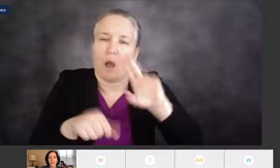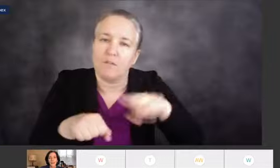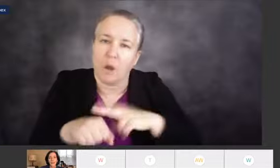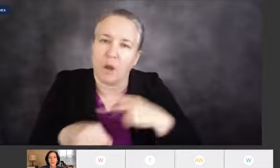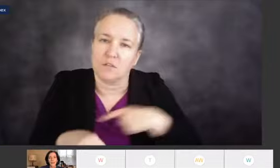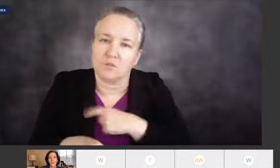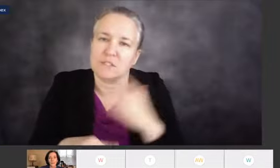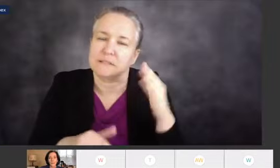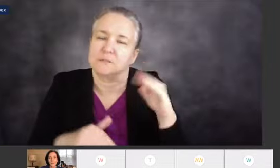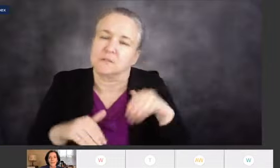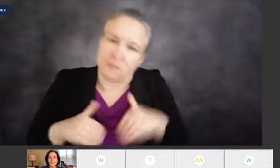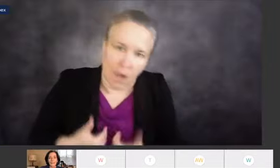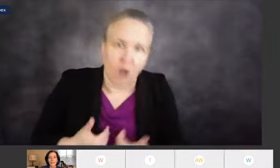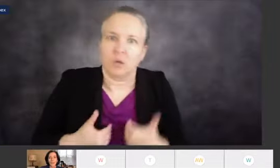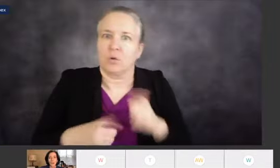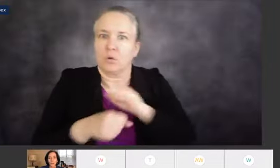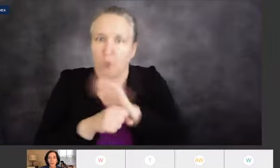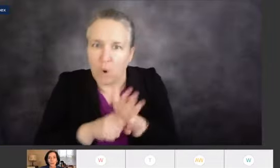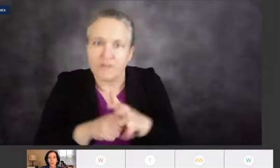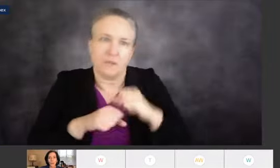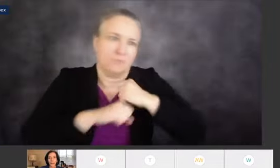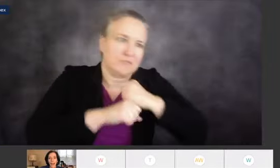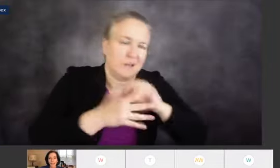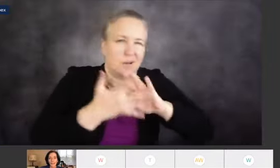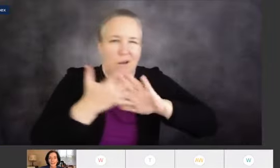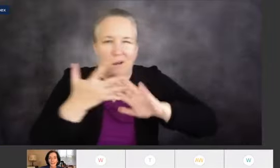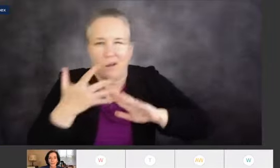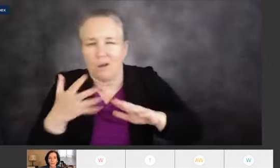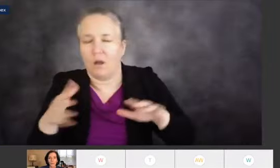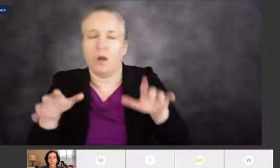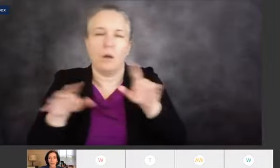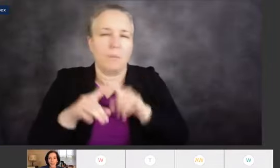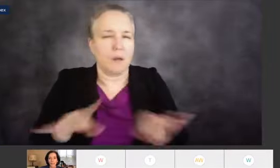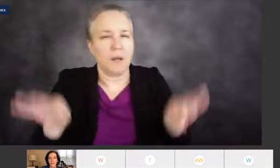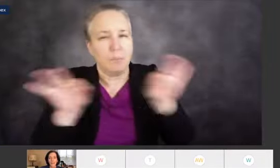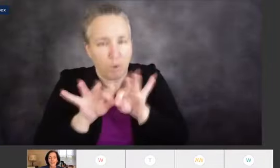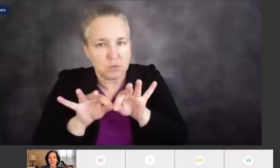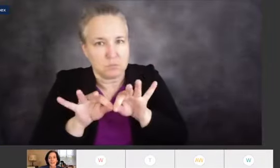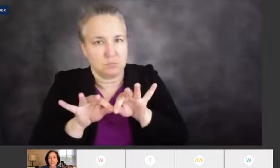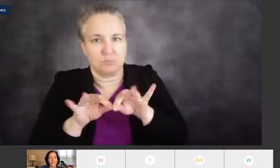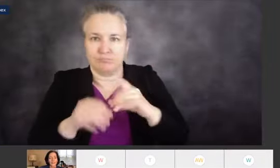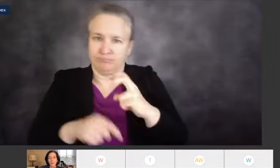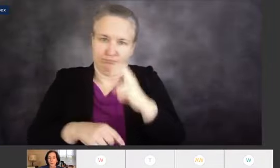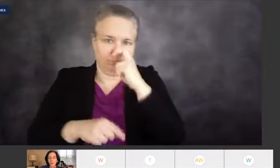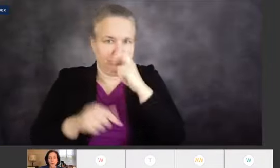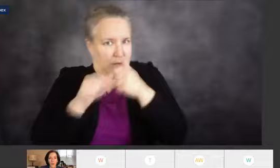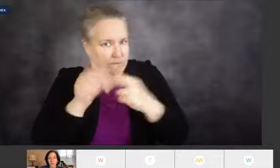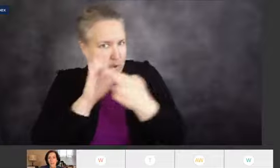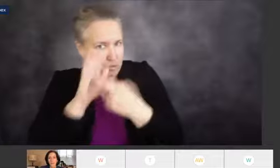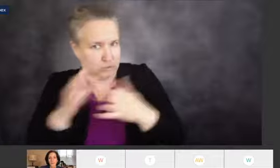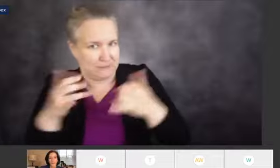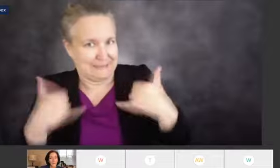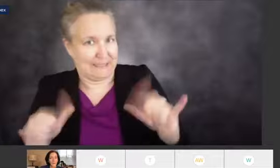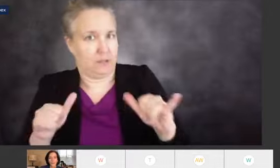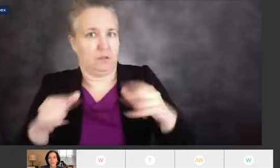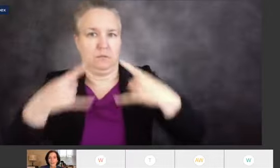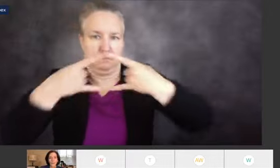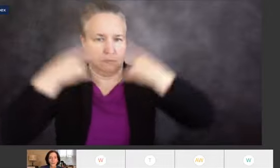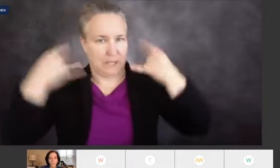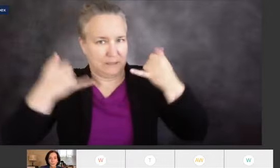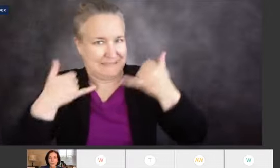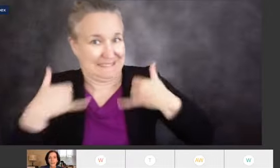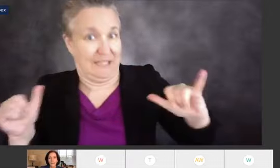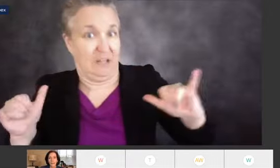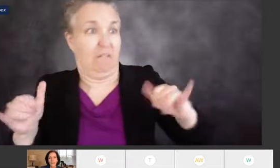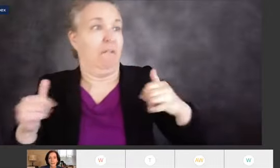is, but resisting the urge to relax and get rid of their mask and go to a party. It